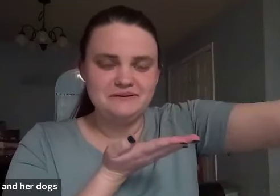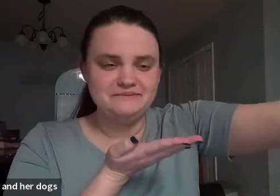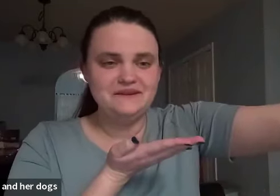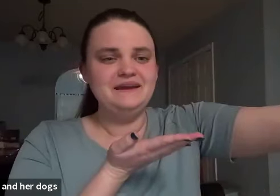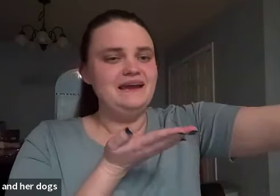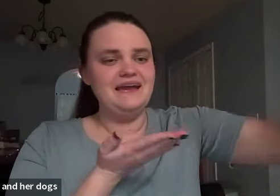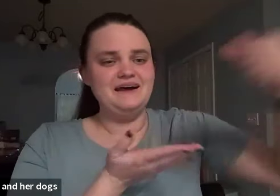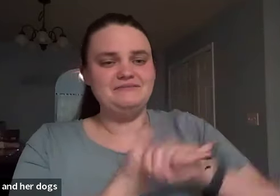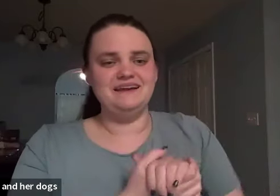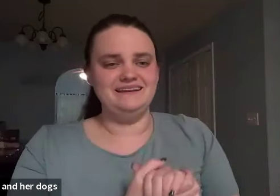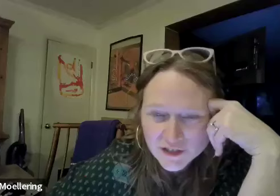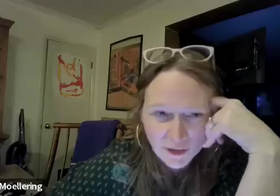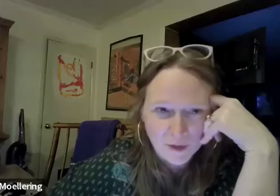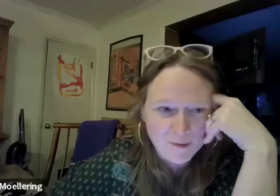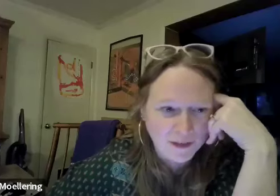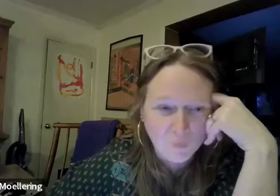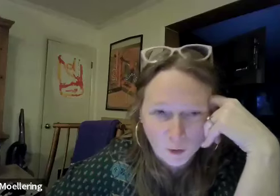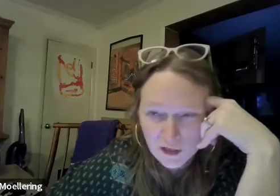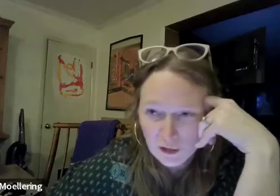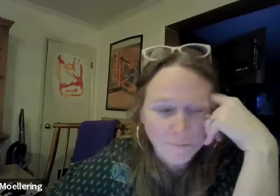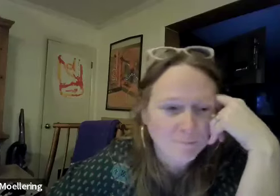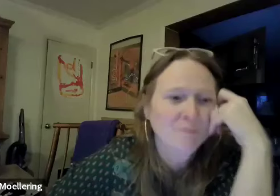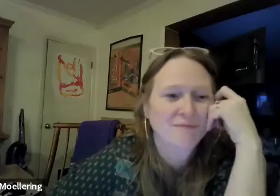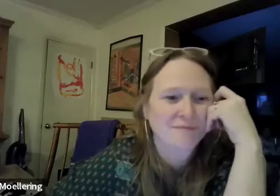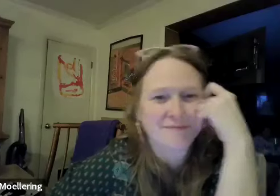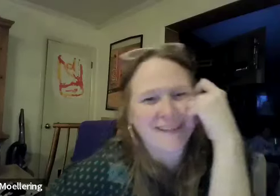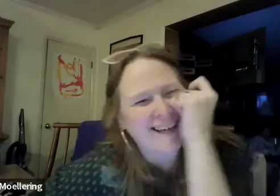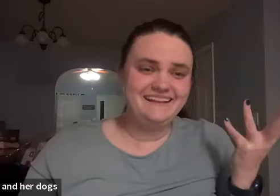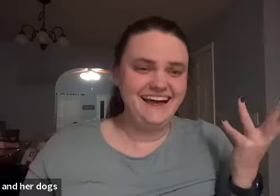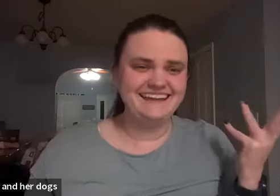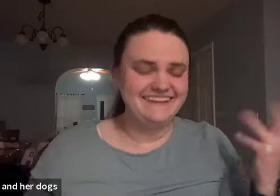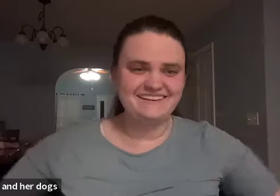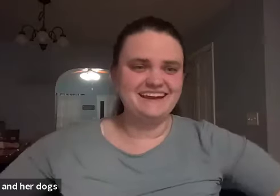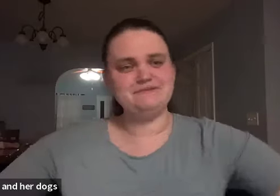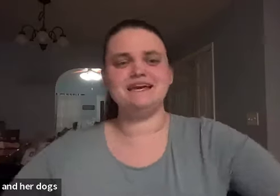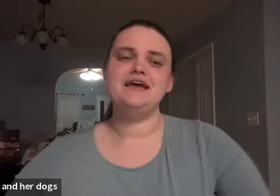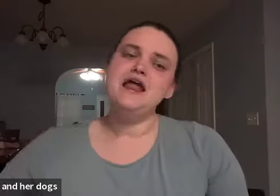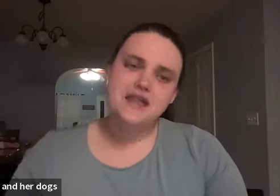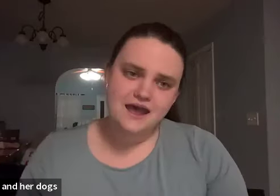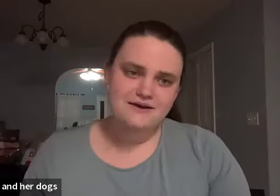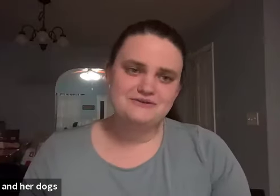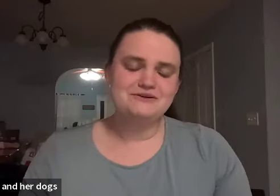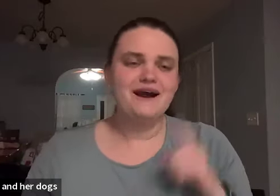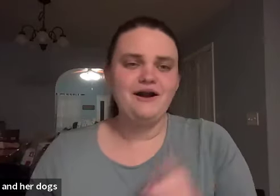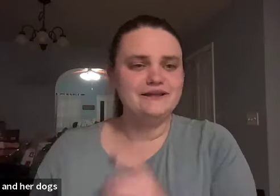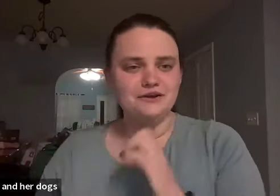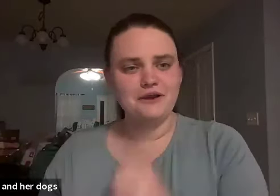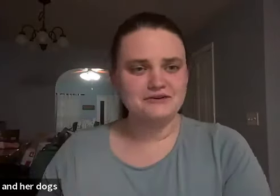blah, Meanwhile, that kid's grandma is probably like 42. yes, I mean, like literally, and I was like, no, you're not calling your grandmother